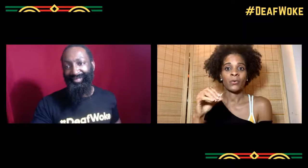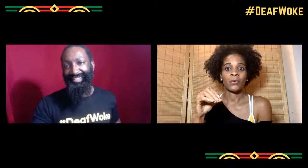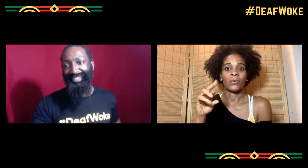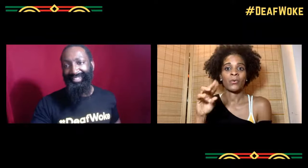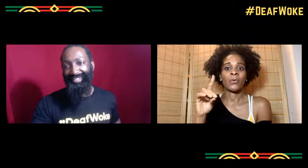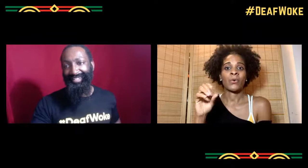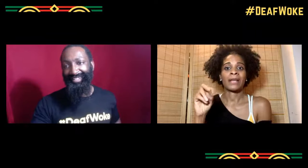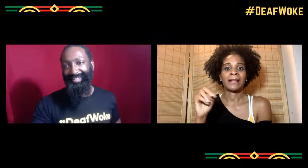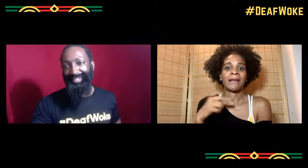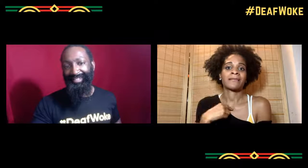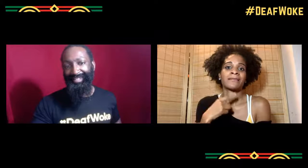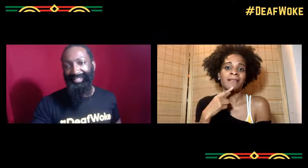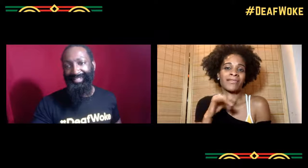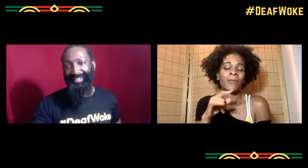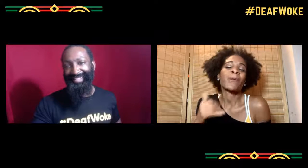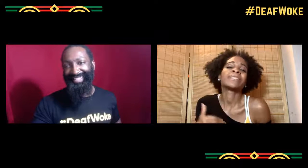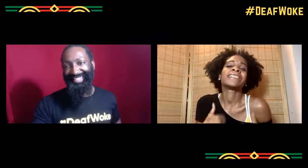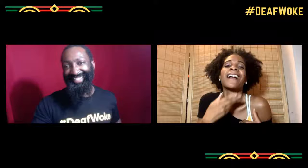Claudine